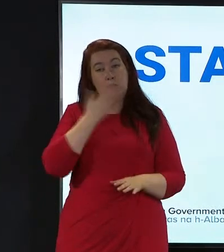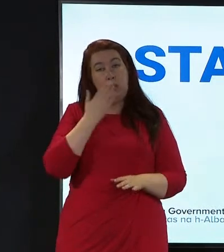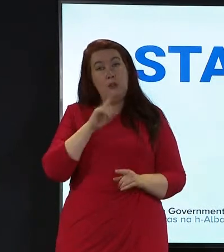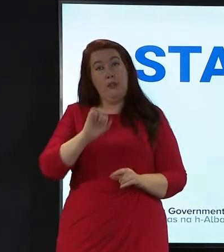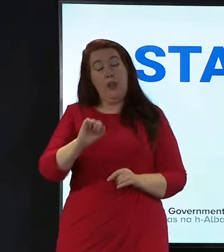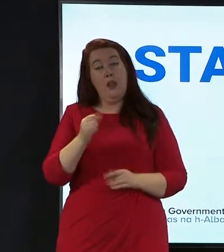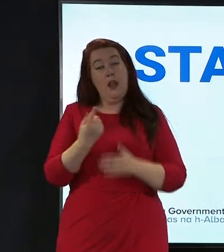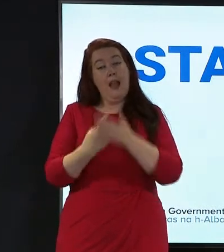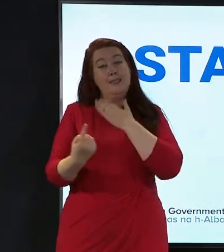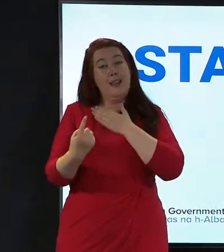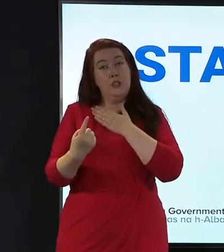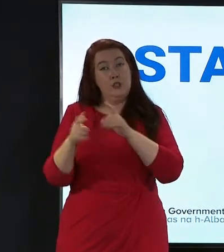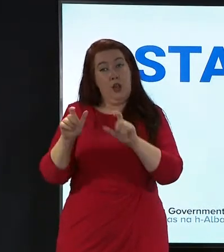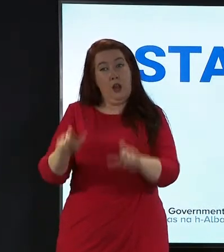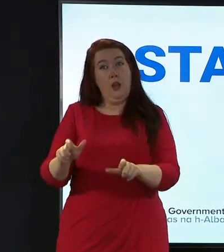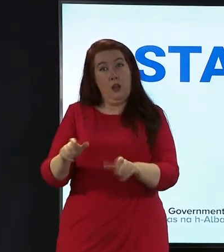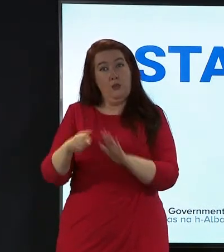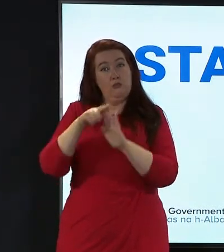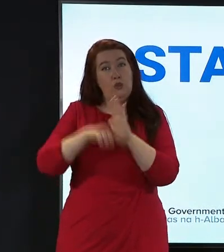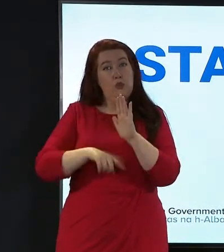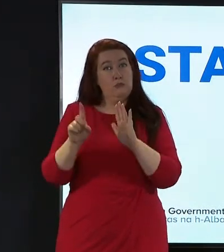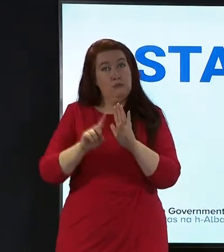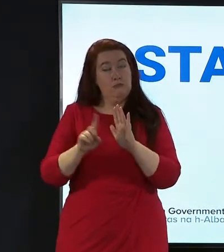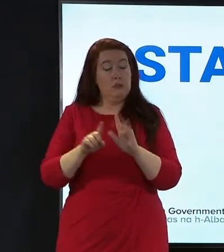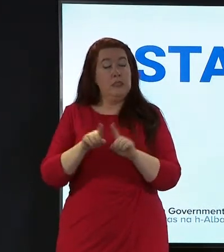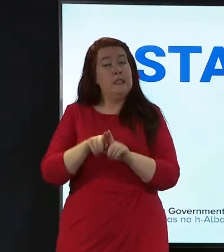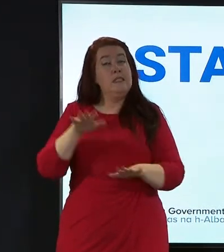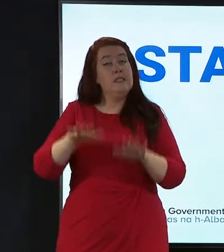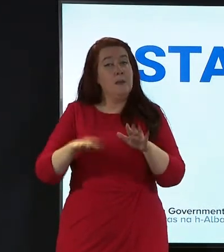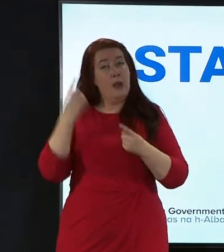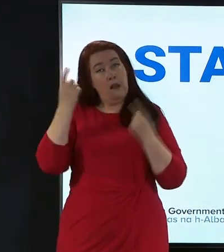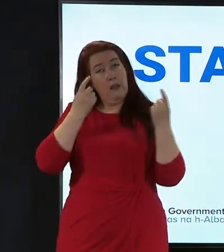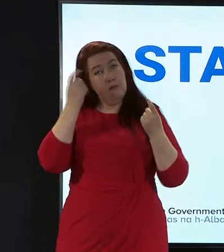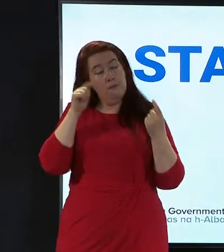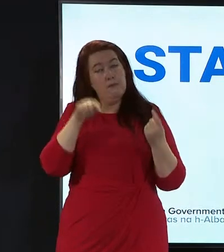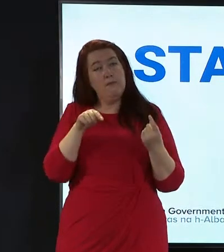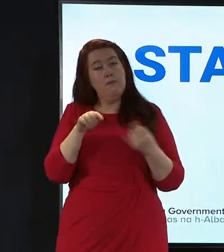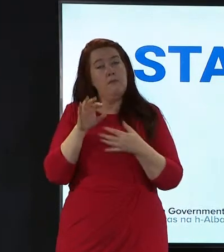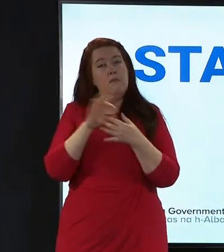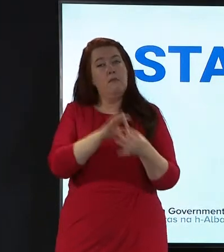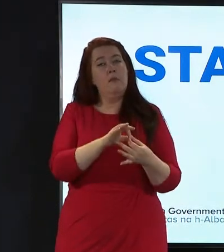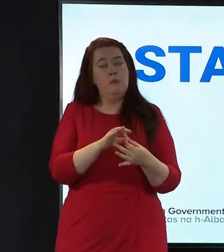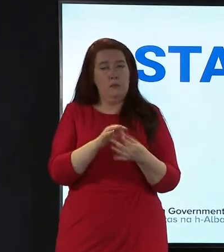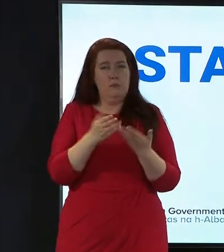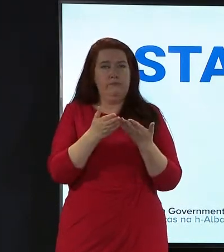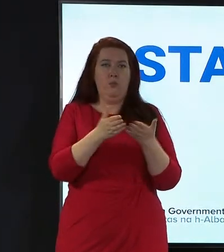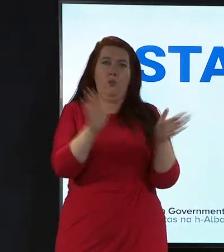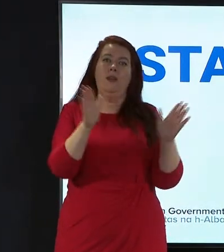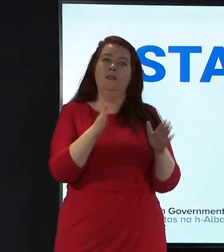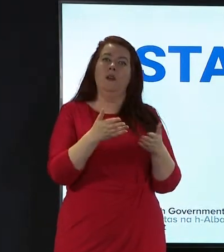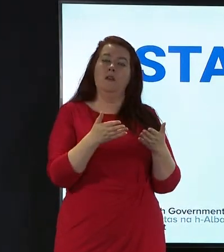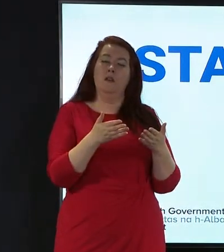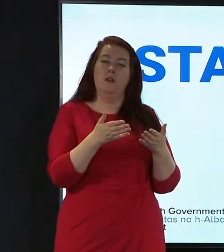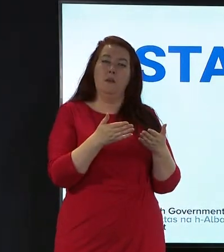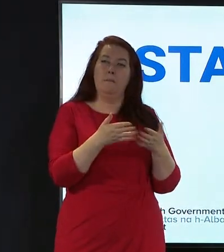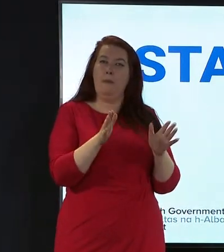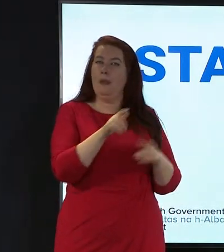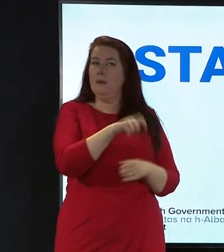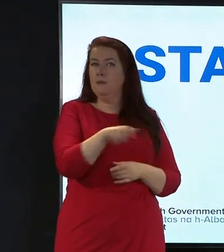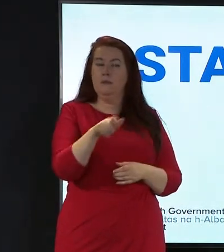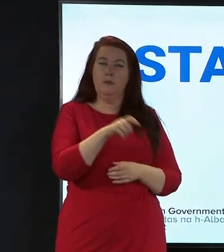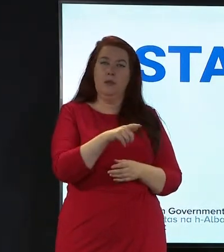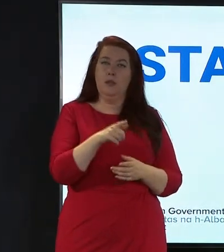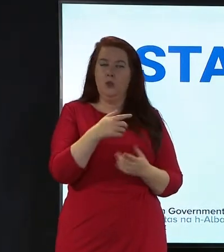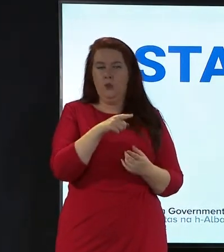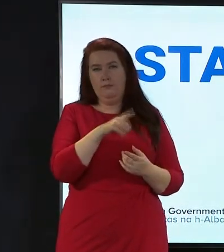holidays, I just wondered, will a similar consideration be made for the wider public, for people who are identified